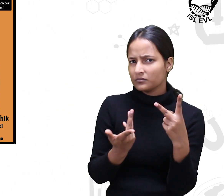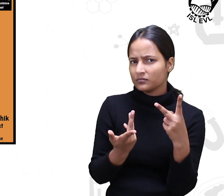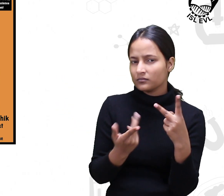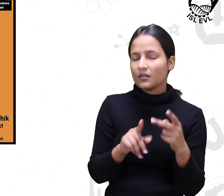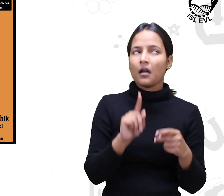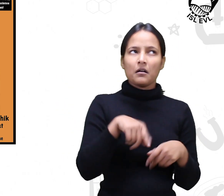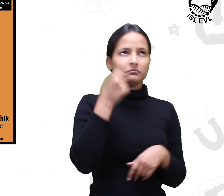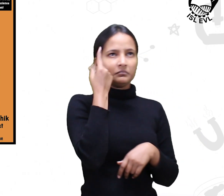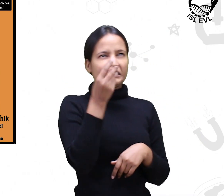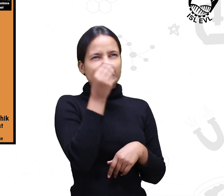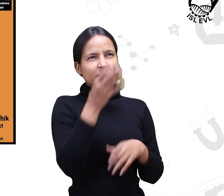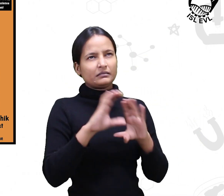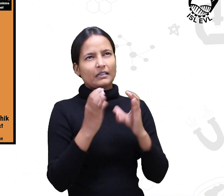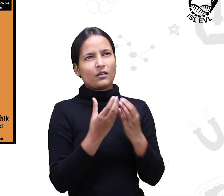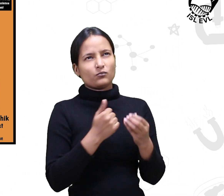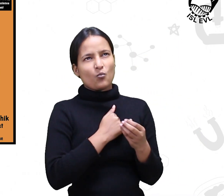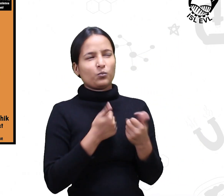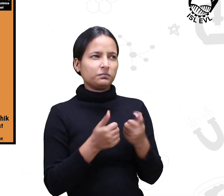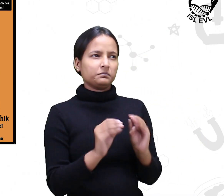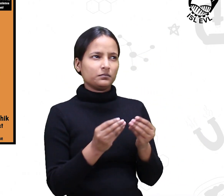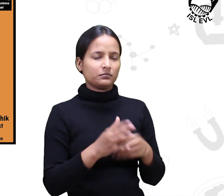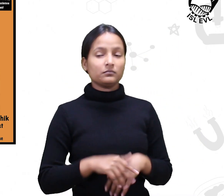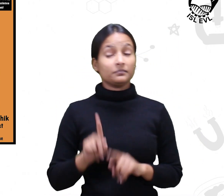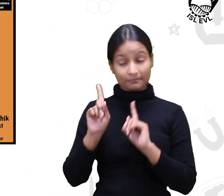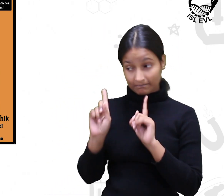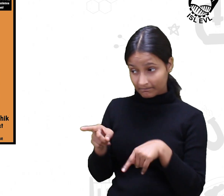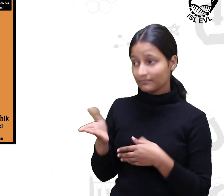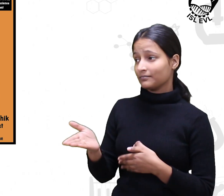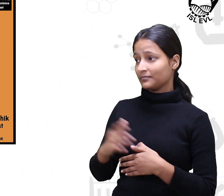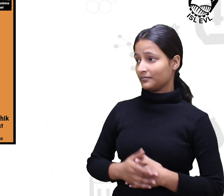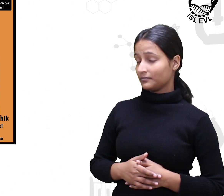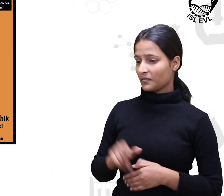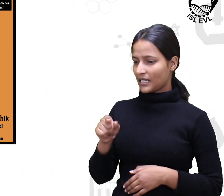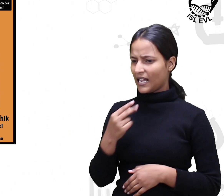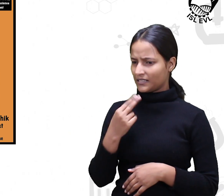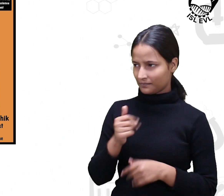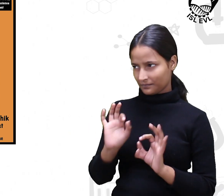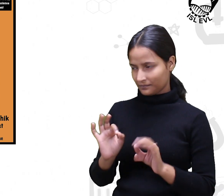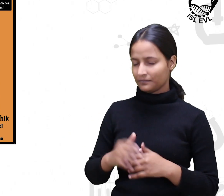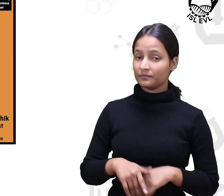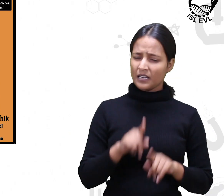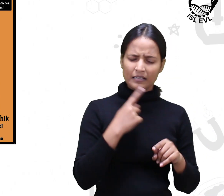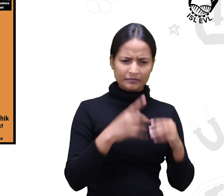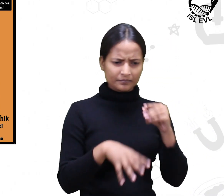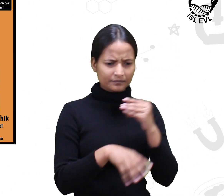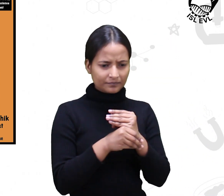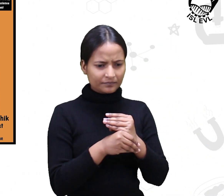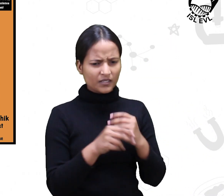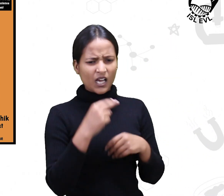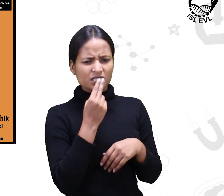classrooms? Ah, that makes sense. But what does all this has to do with chocolates and cavities?